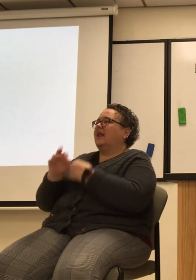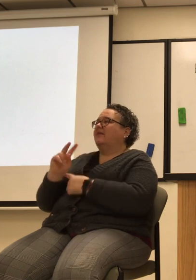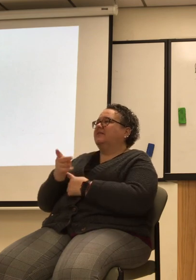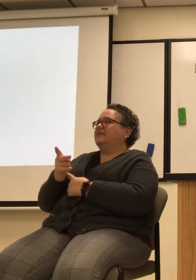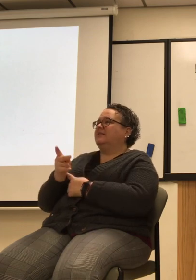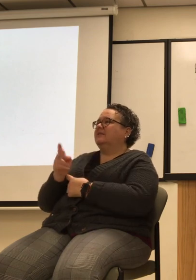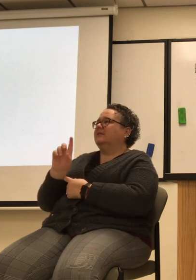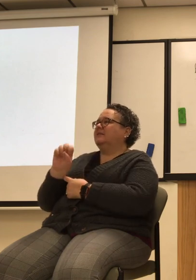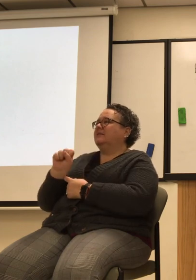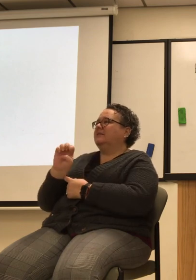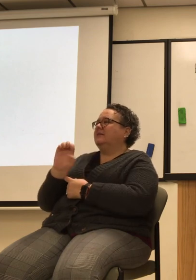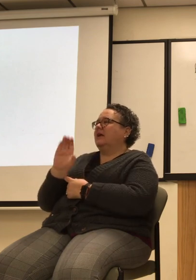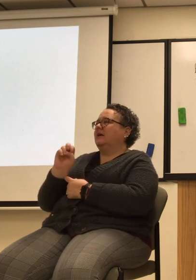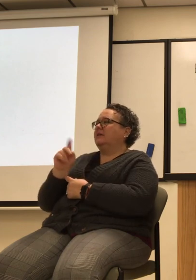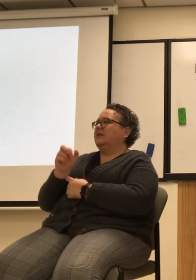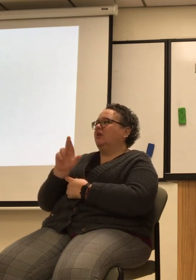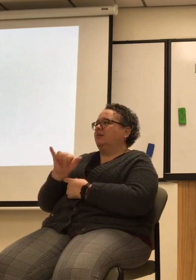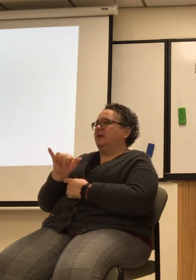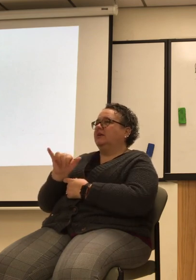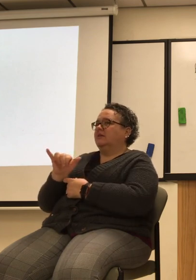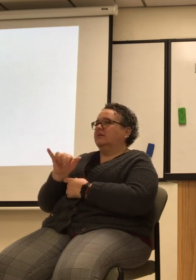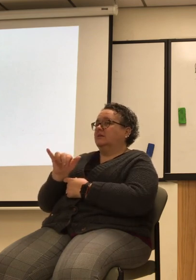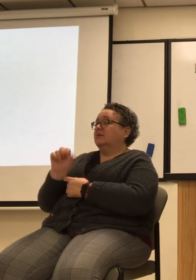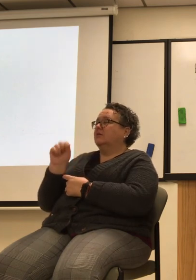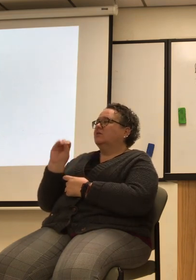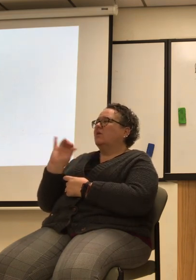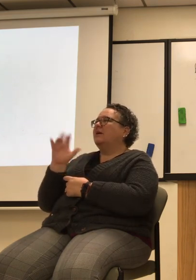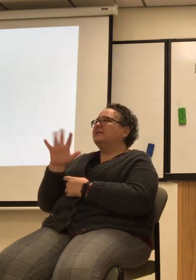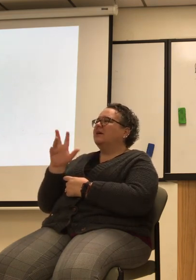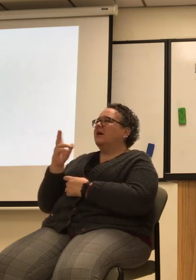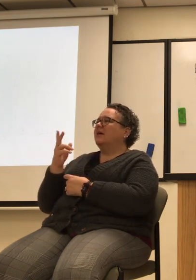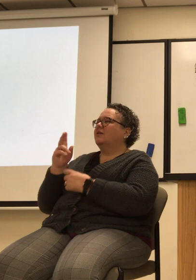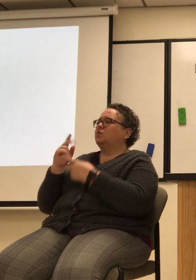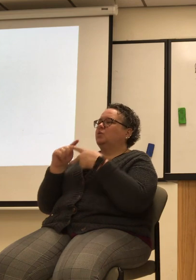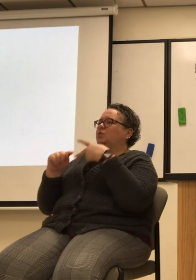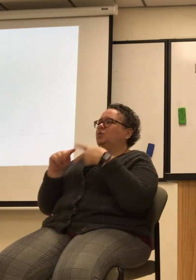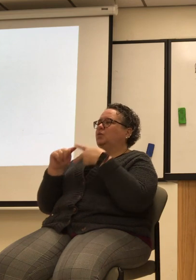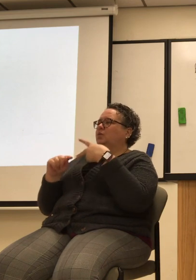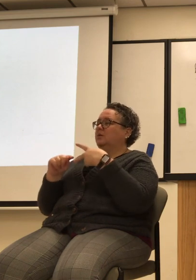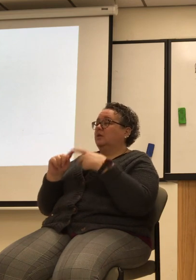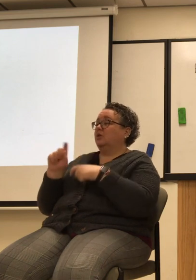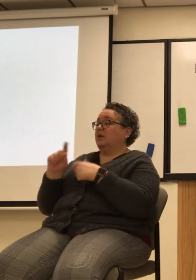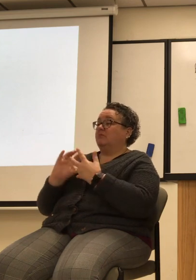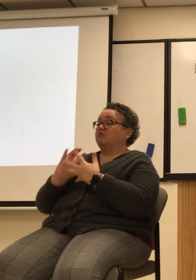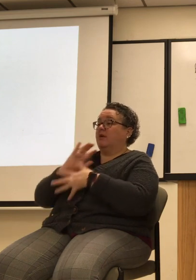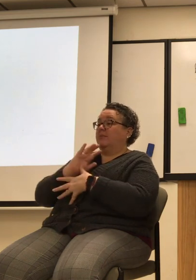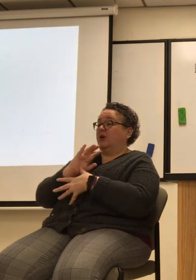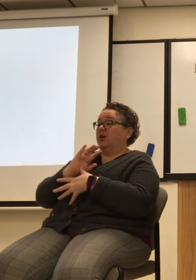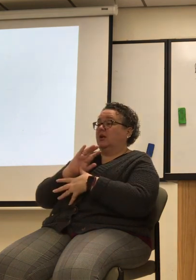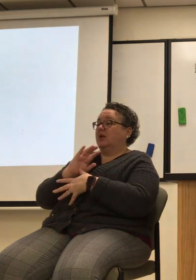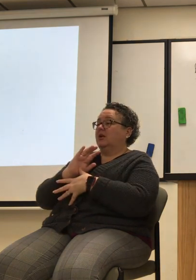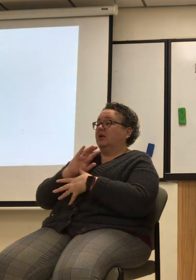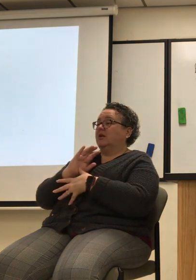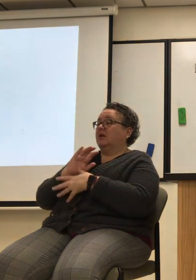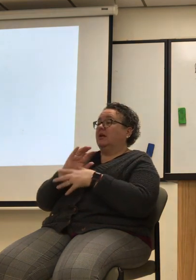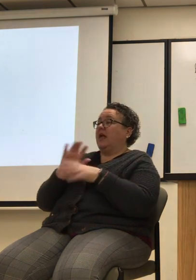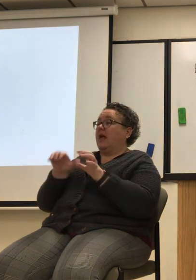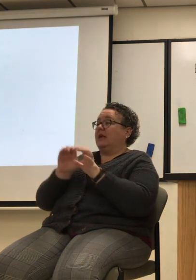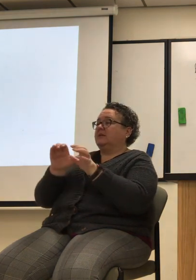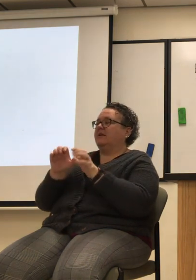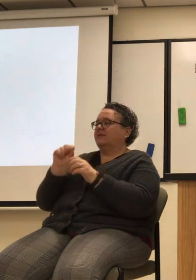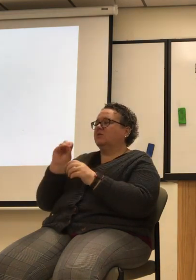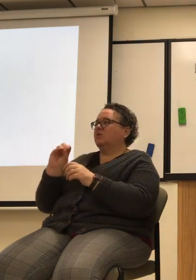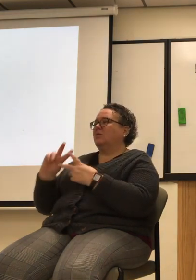active transport. Okay, so it's kind of a two-step process. You need primary active transport so secondary active transport can